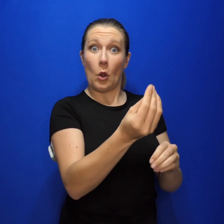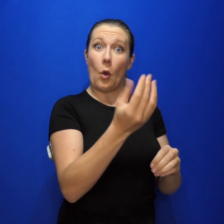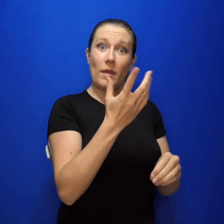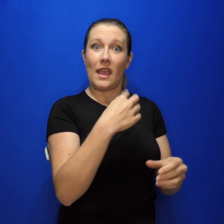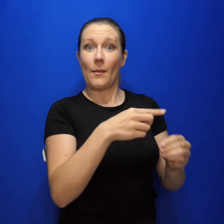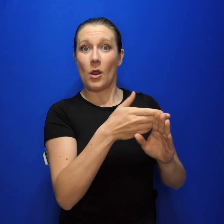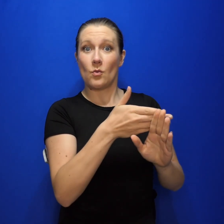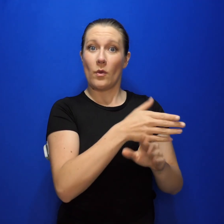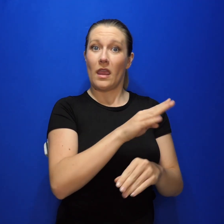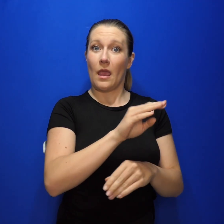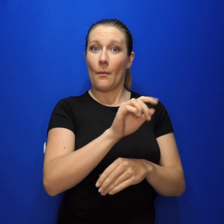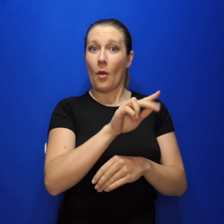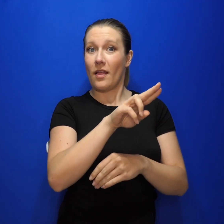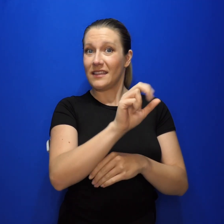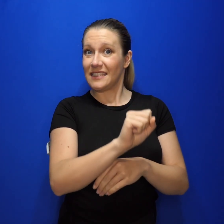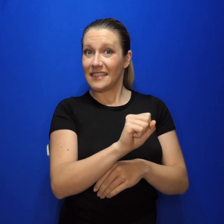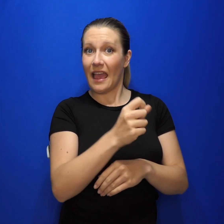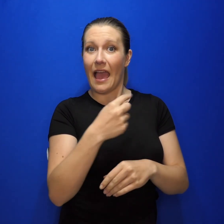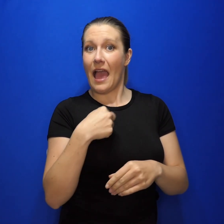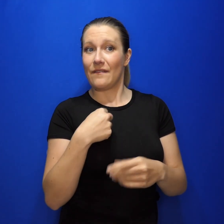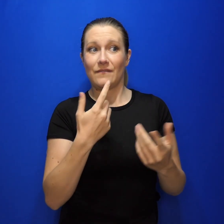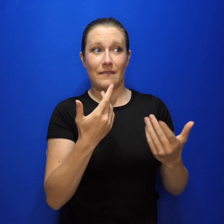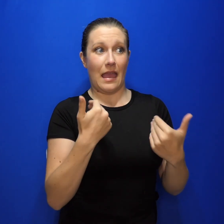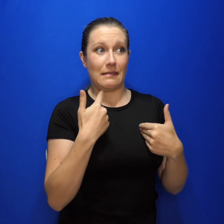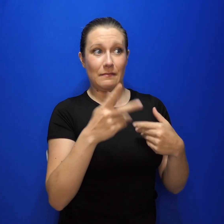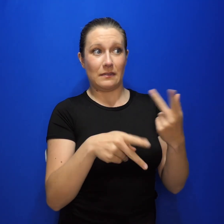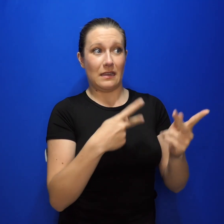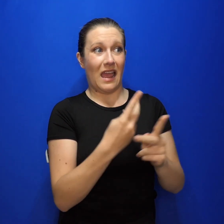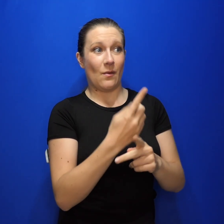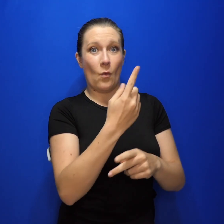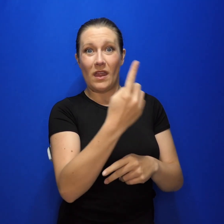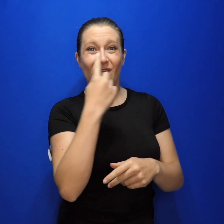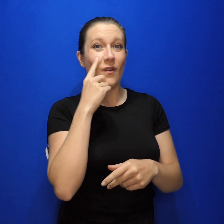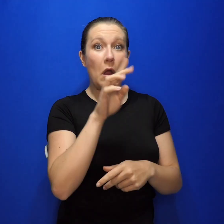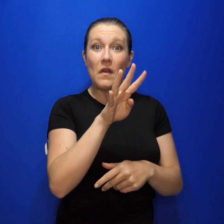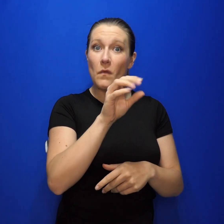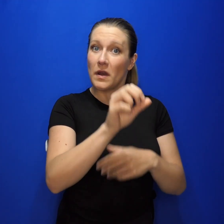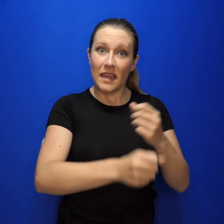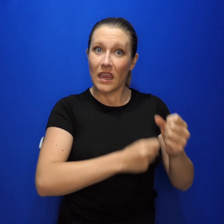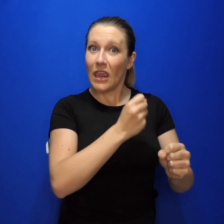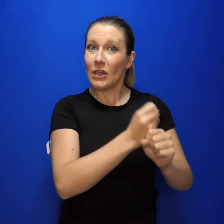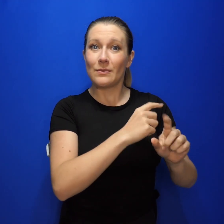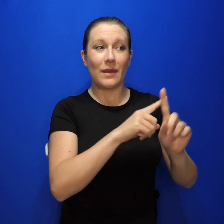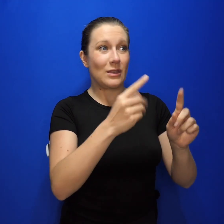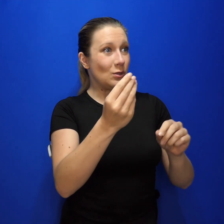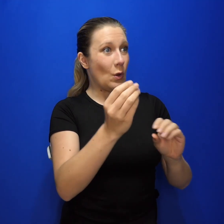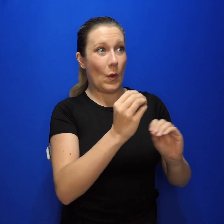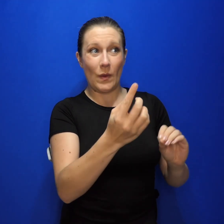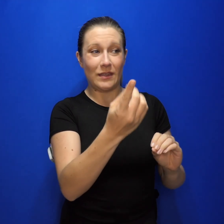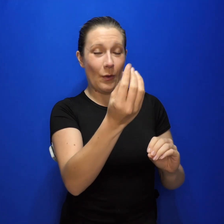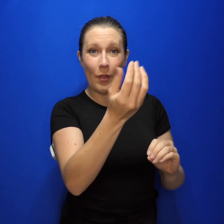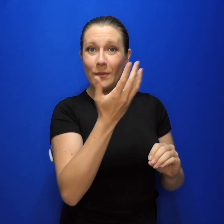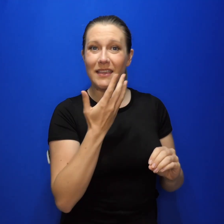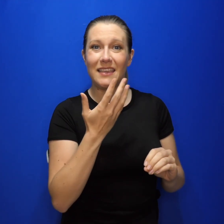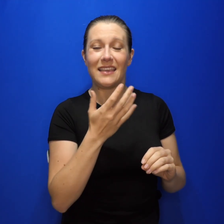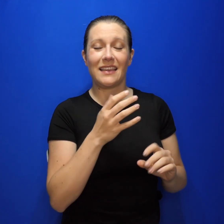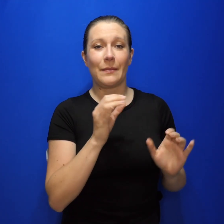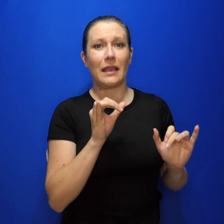about pre-bolusing. I've had type 1 for 40 years and nobody told me about it. Like, I talked to